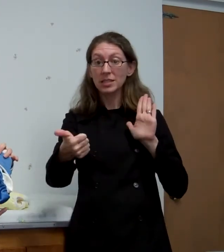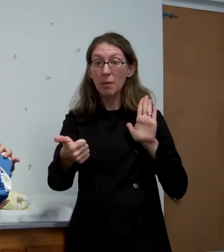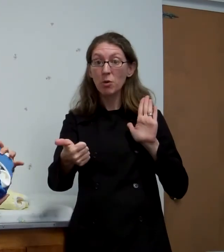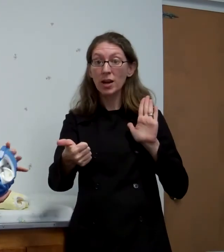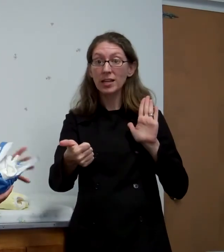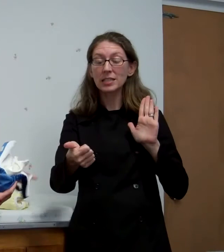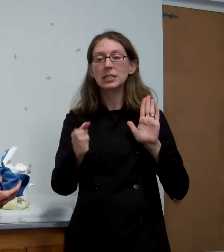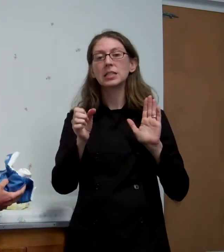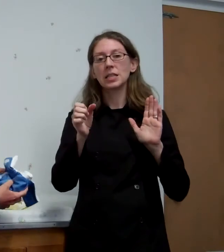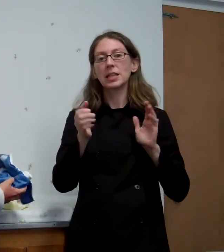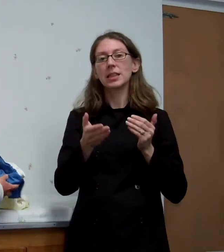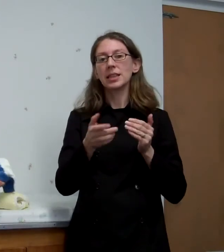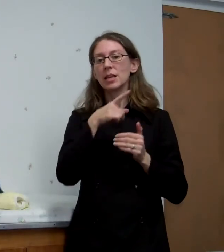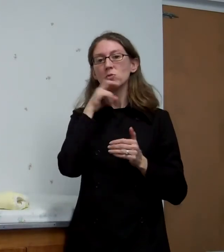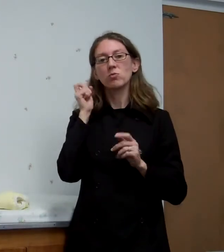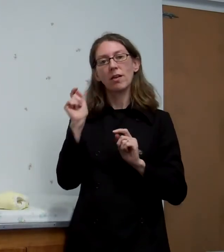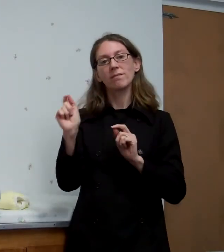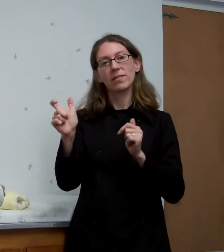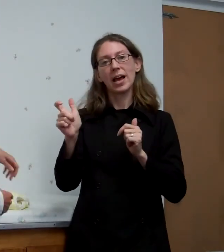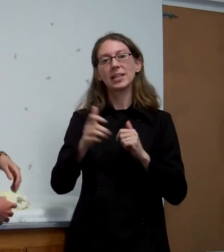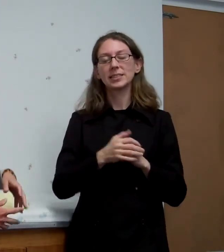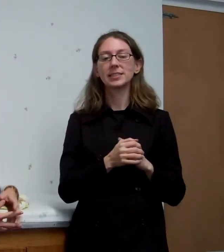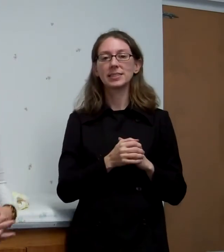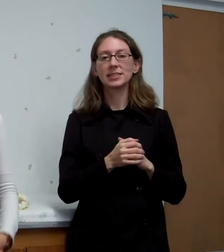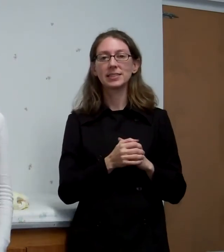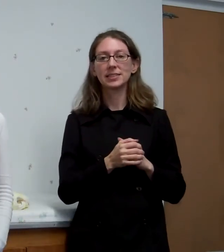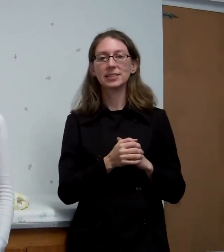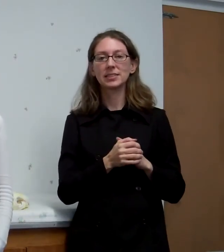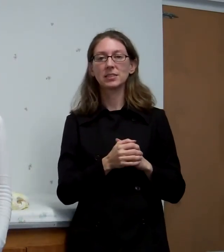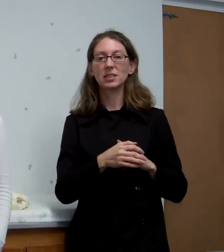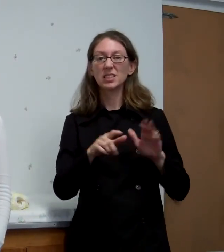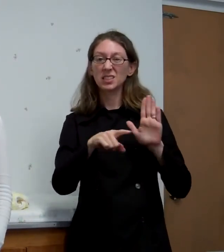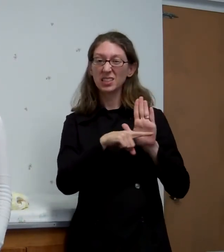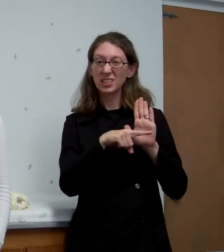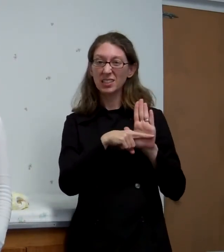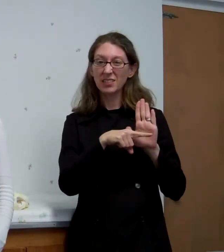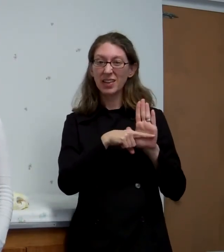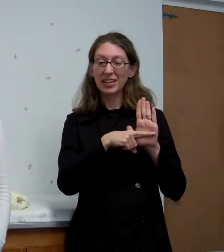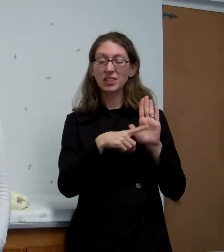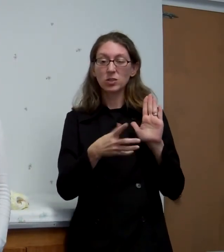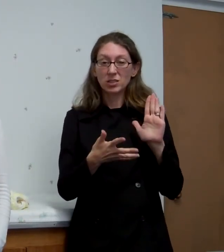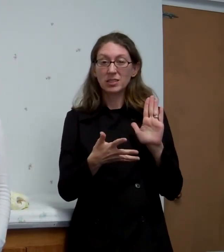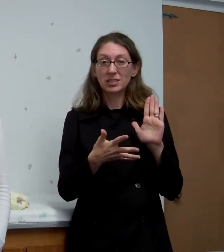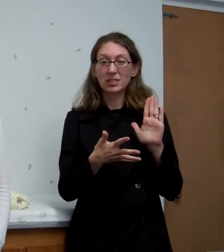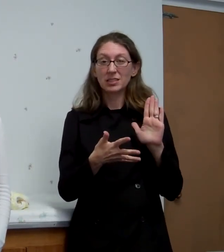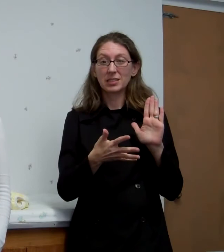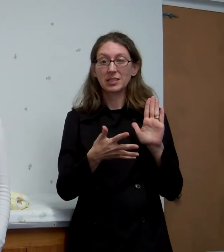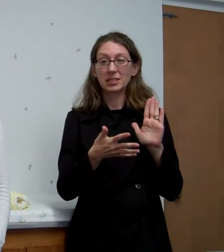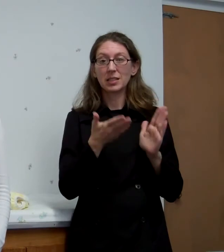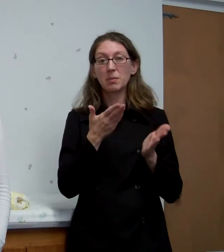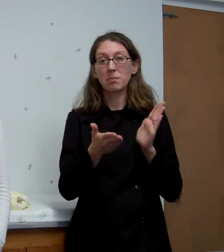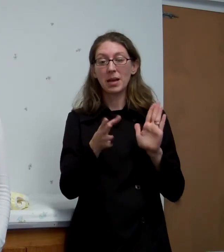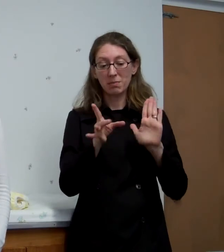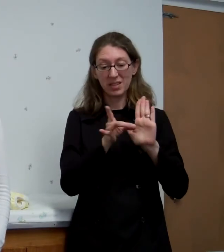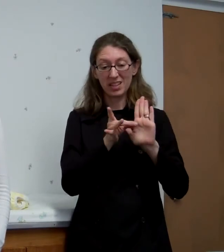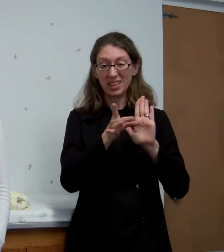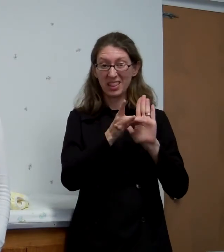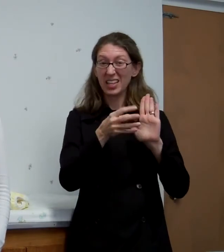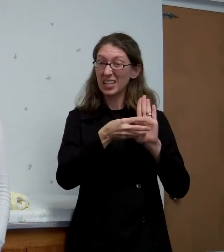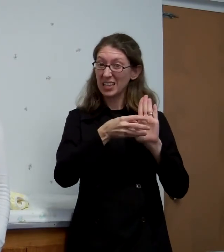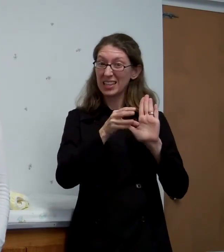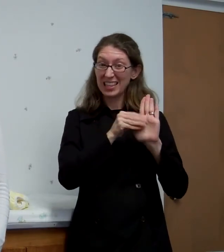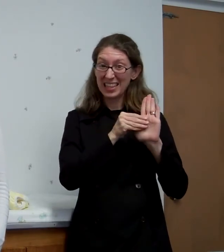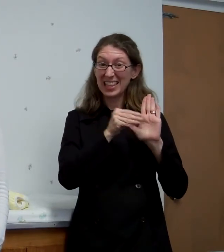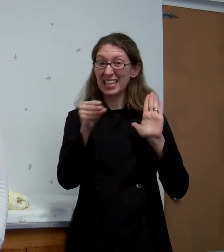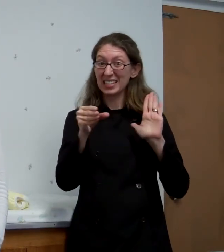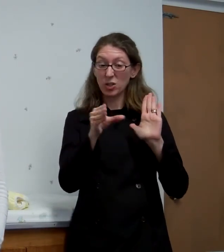Some disadvantages might be that they take longer to dry if the inserts are thick,